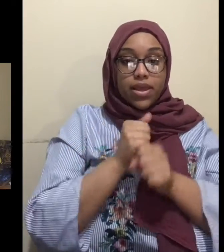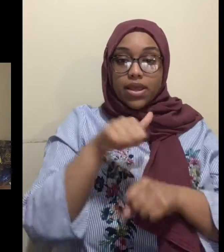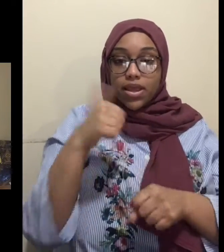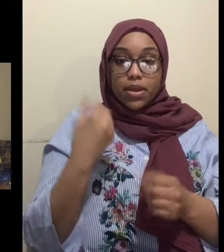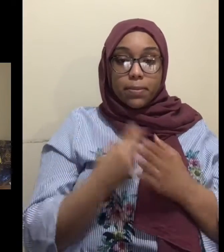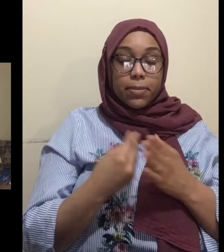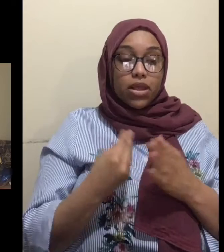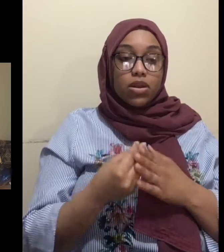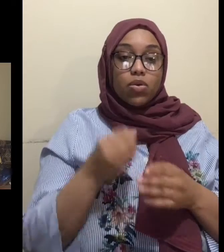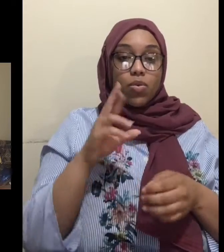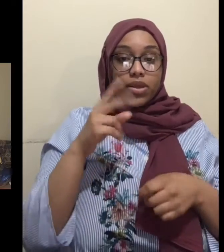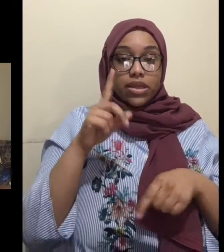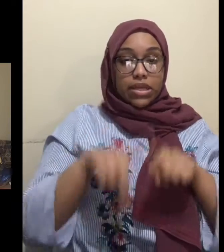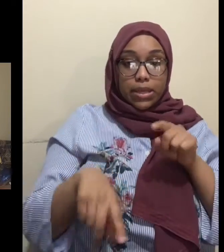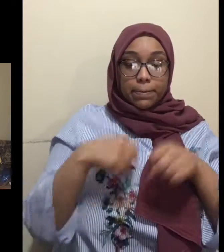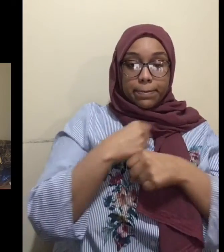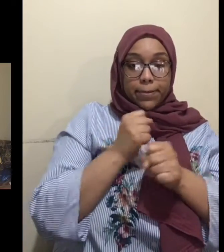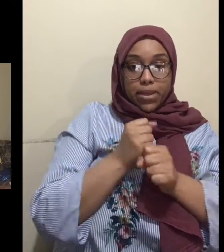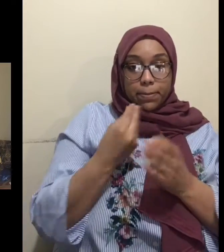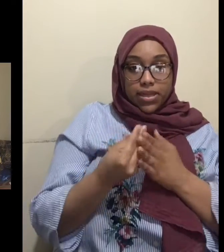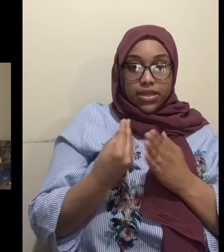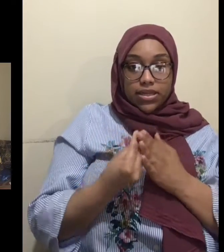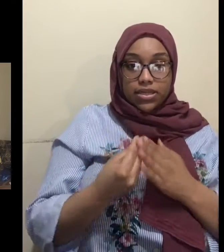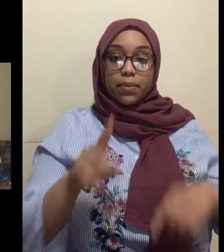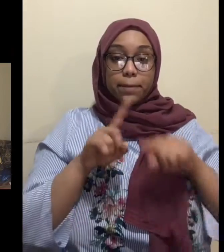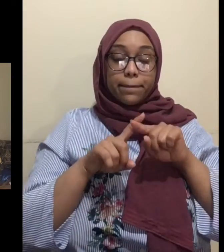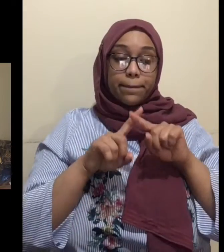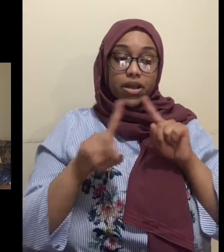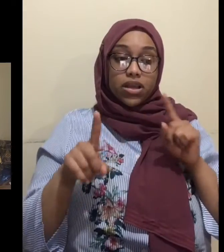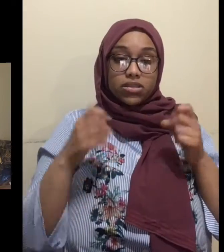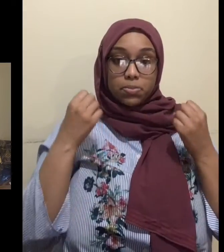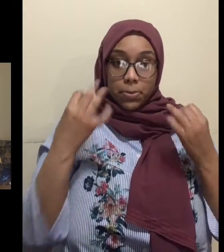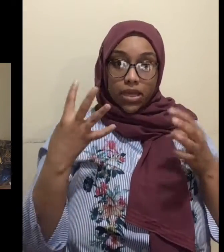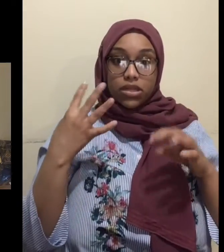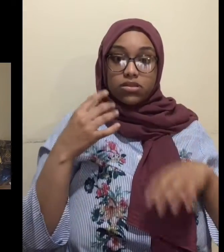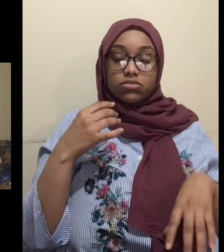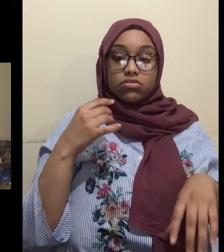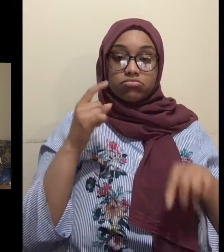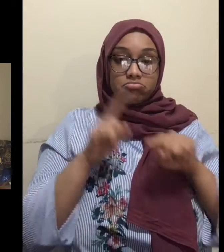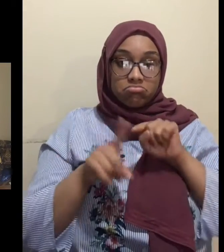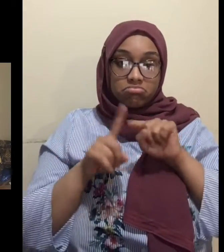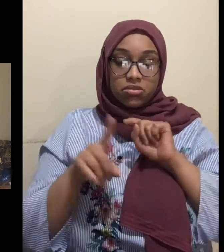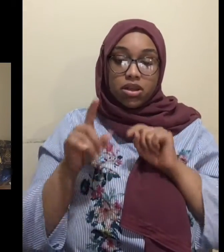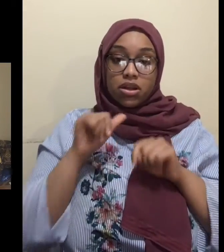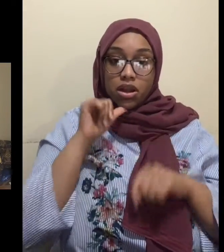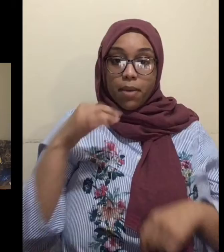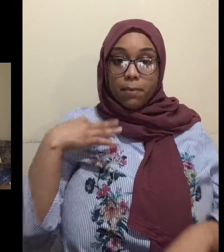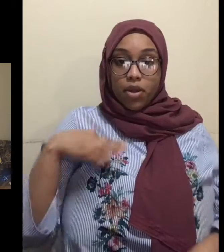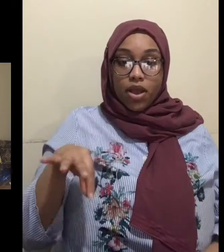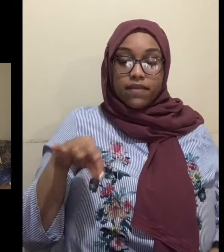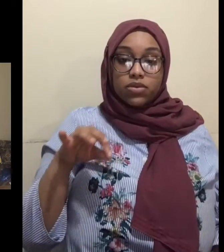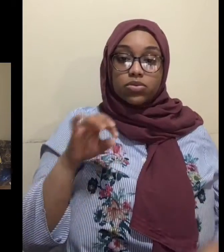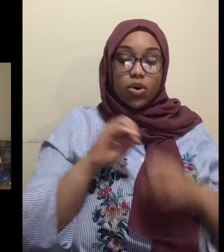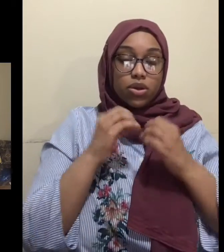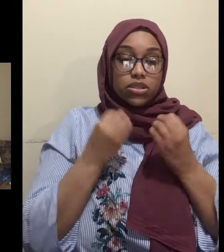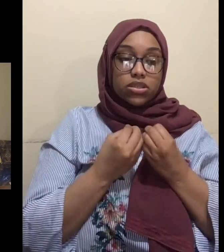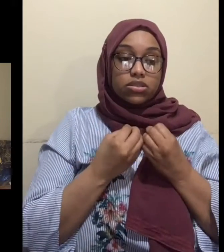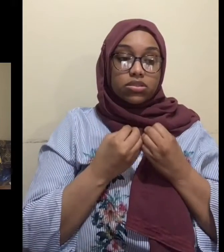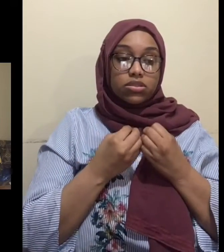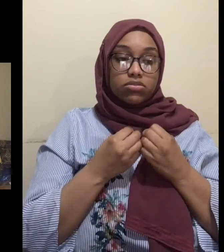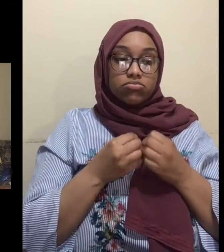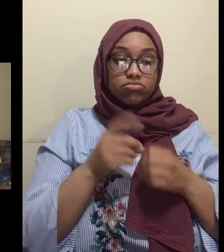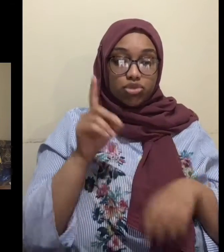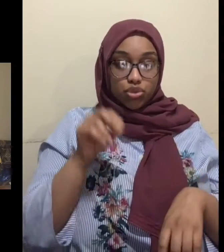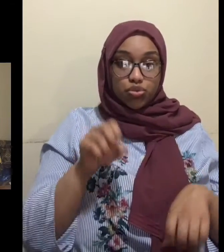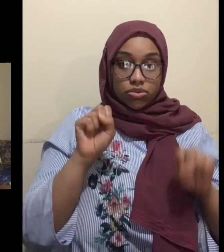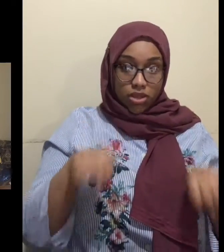out there that nonprofit organizations can't make money or won't make money. But like many